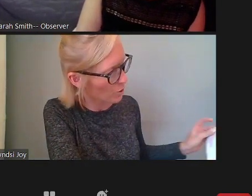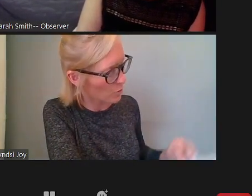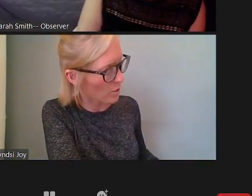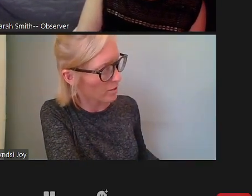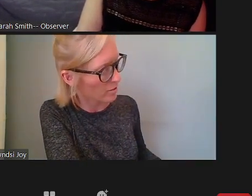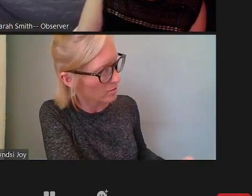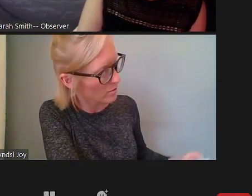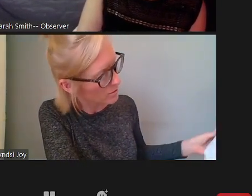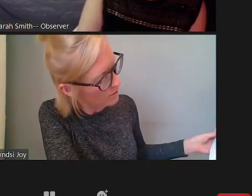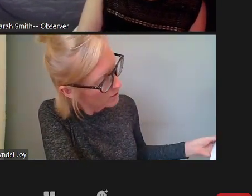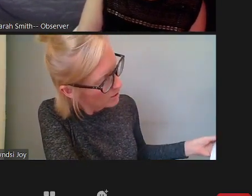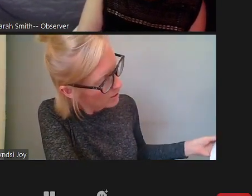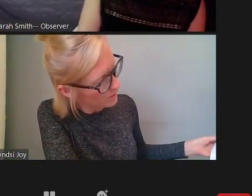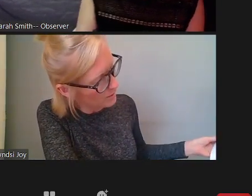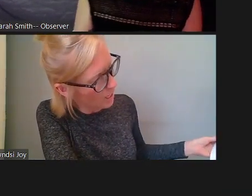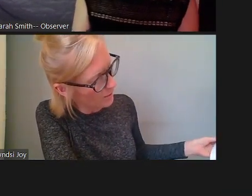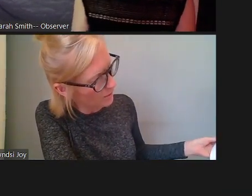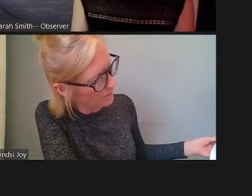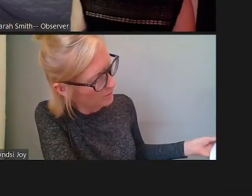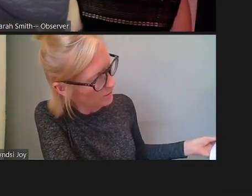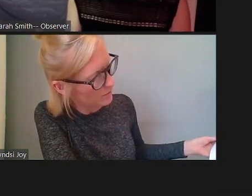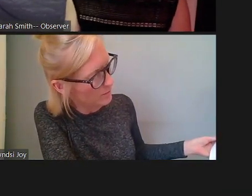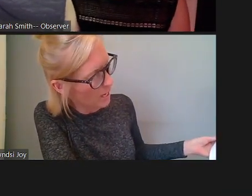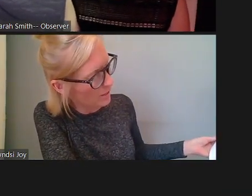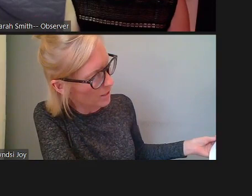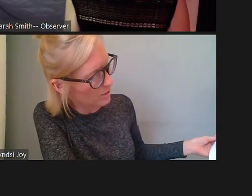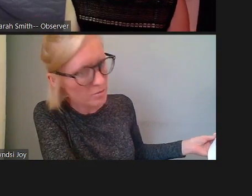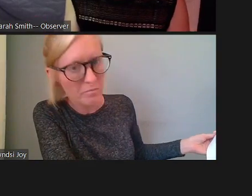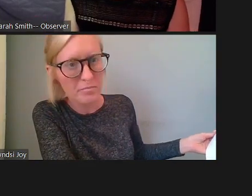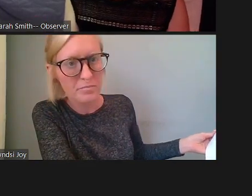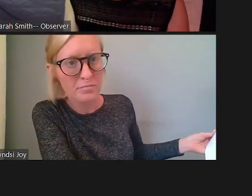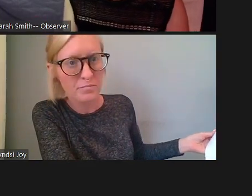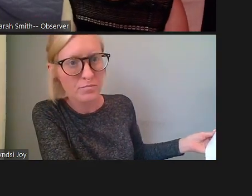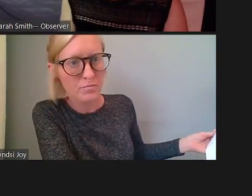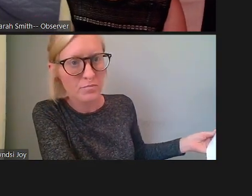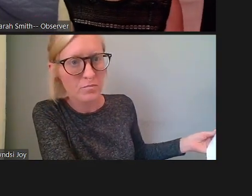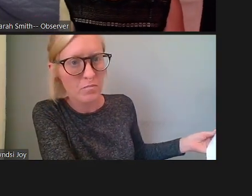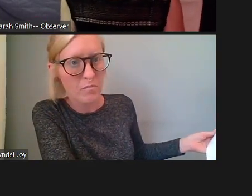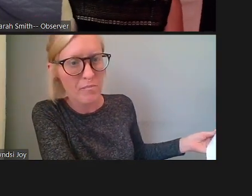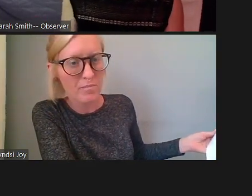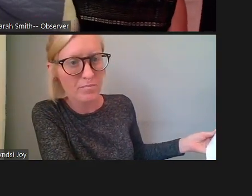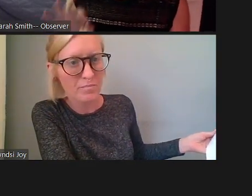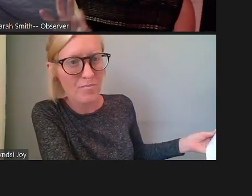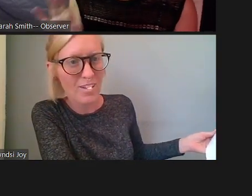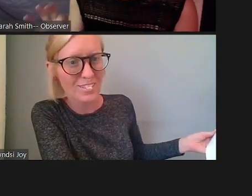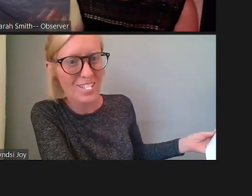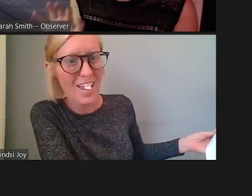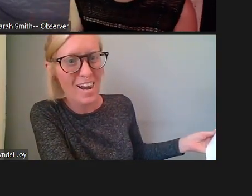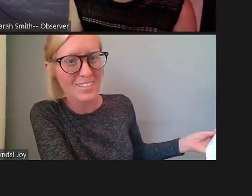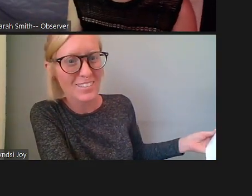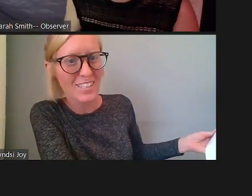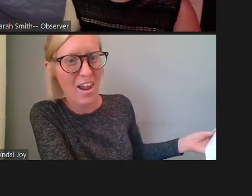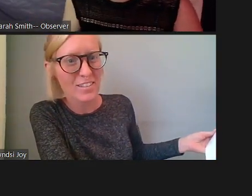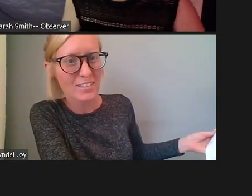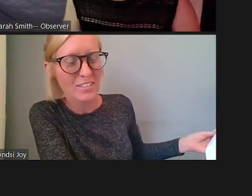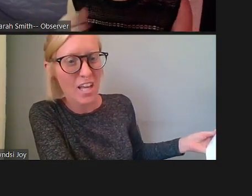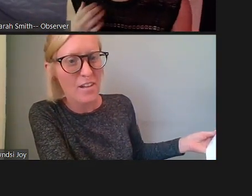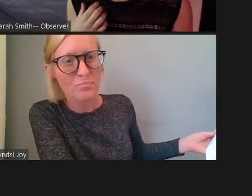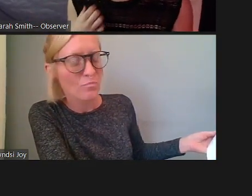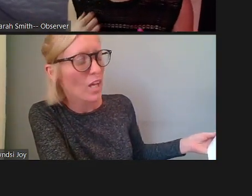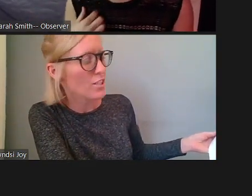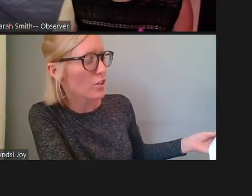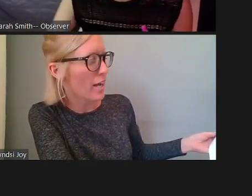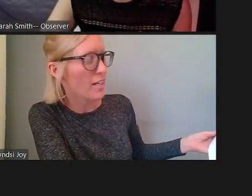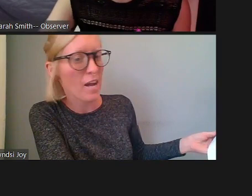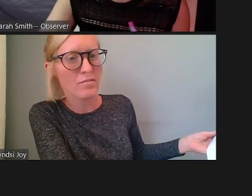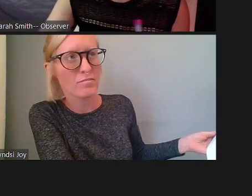Like the worst one. I can keep the closed captions. Wow, I can keep the closed captions on if that